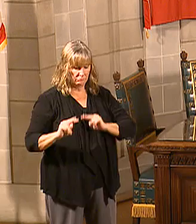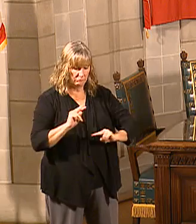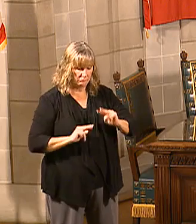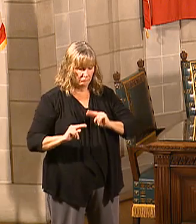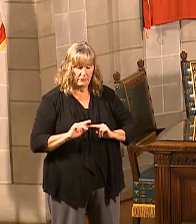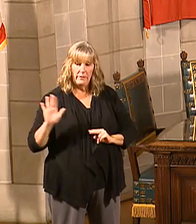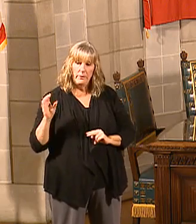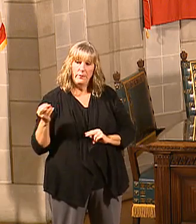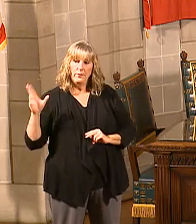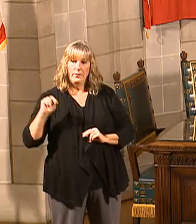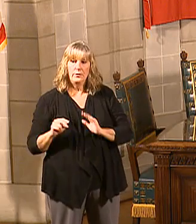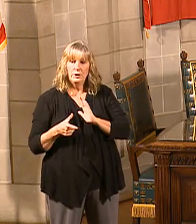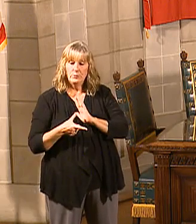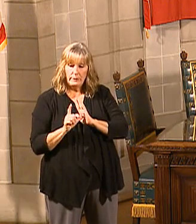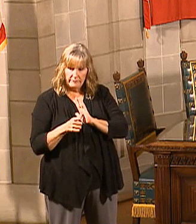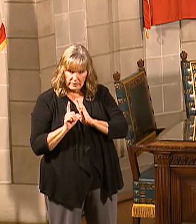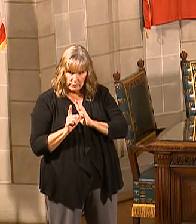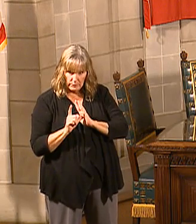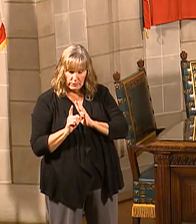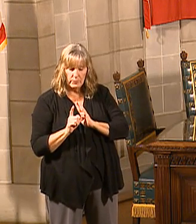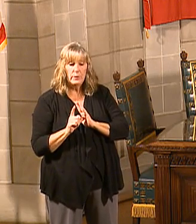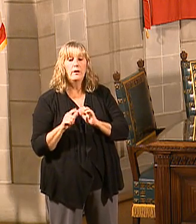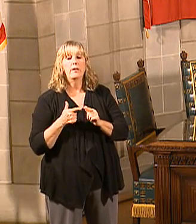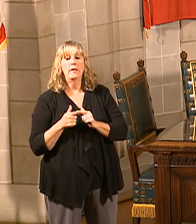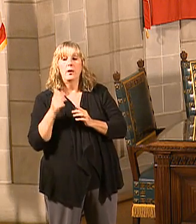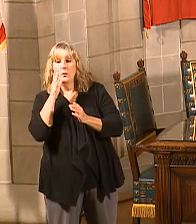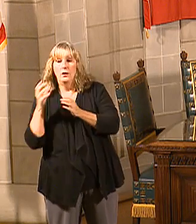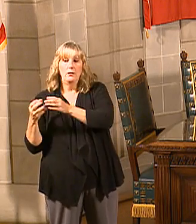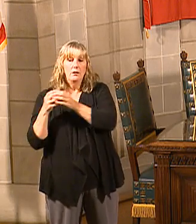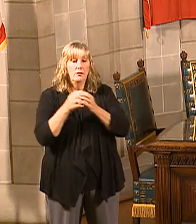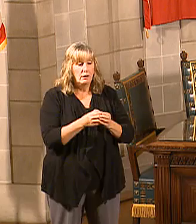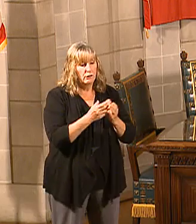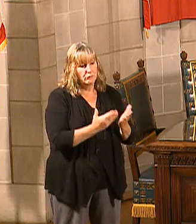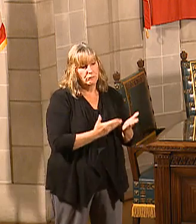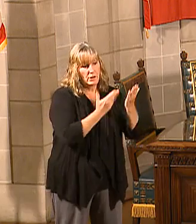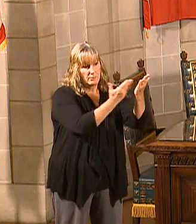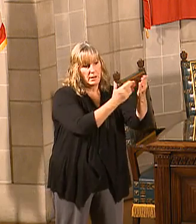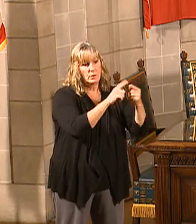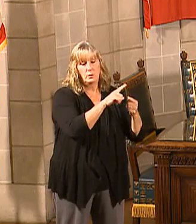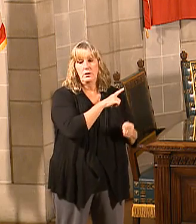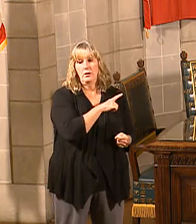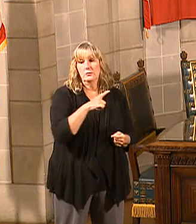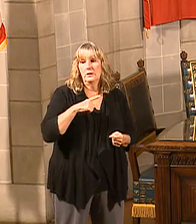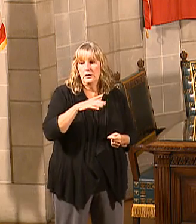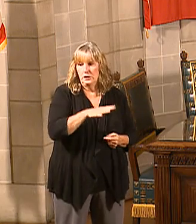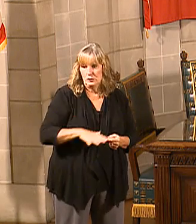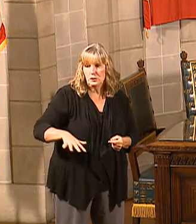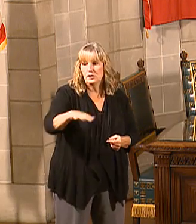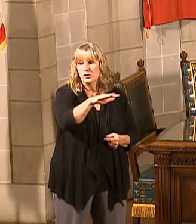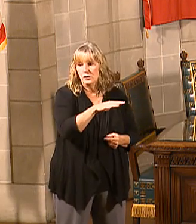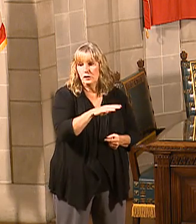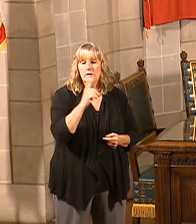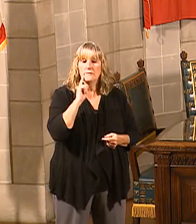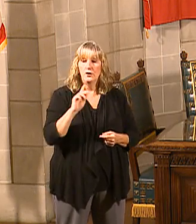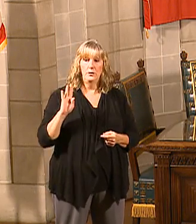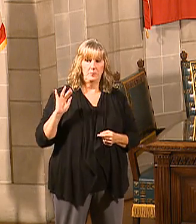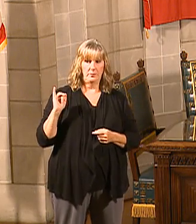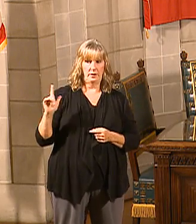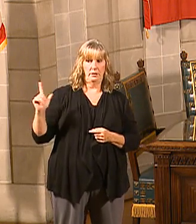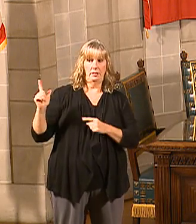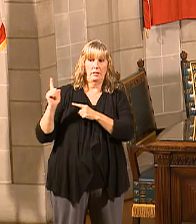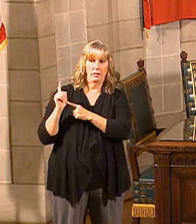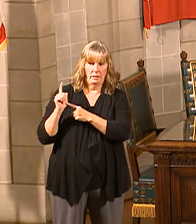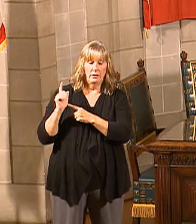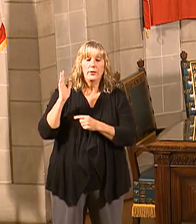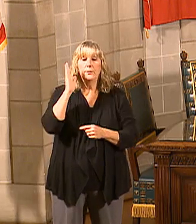do their own review process, and then they will come back with a recommendation they will present to the legislature in the form of a bill, and that bill will